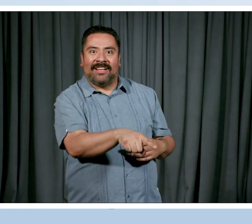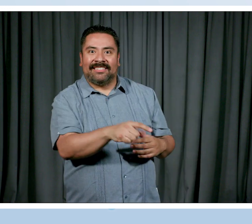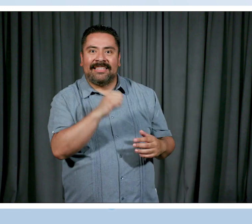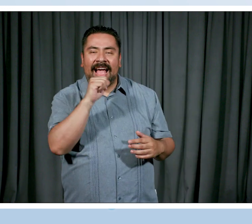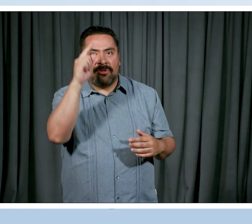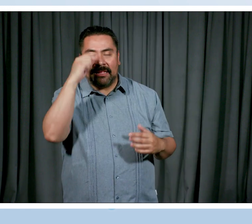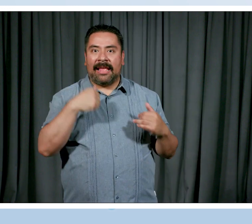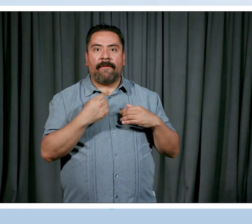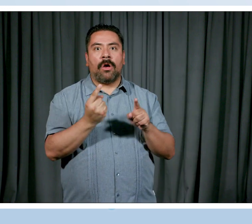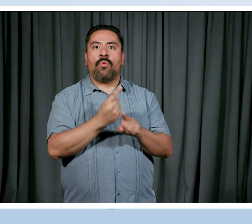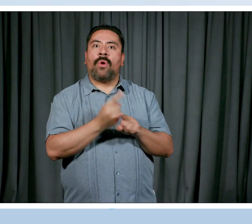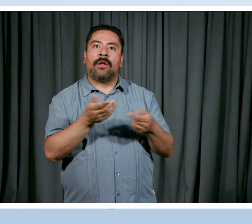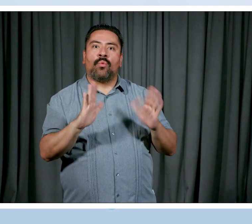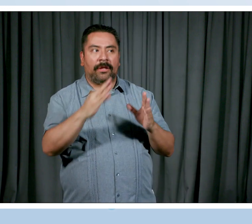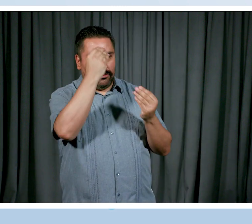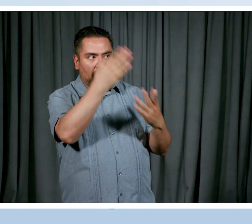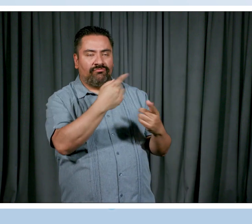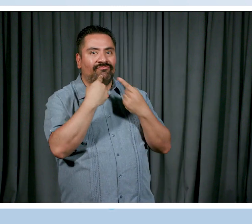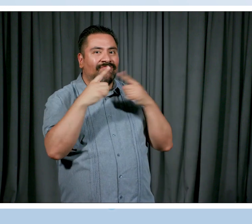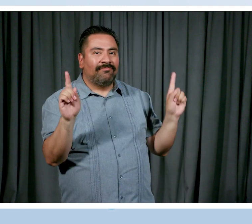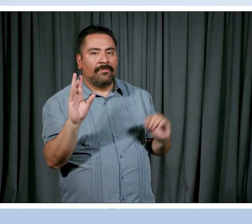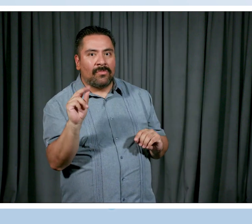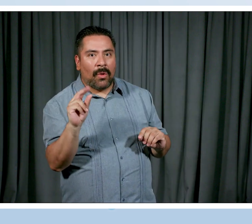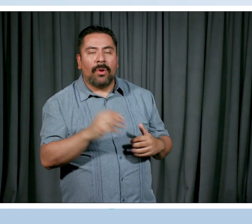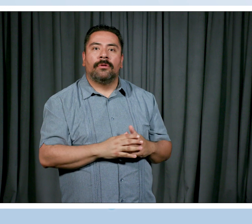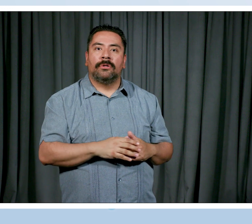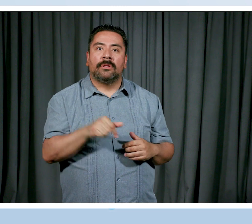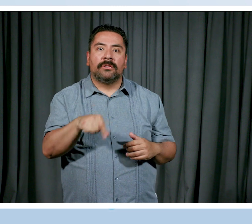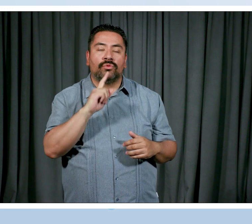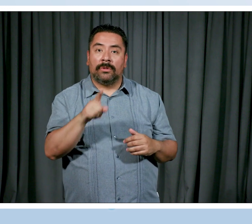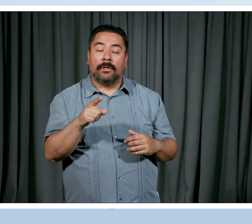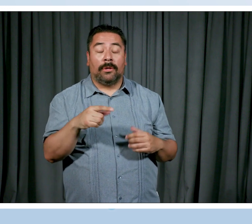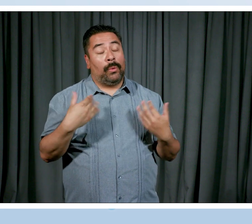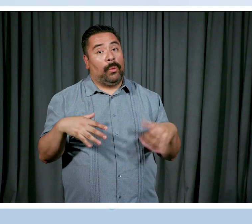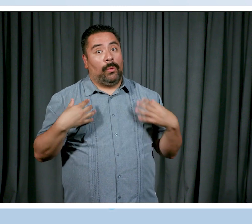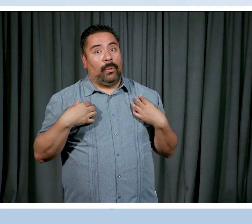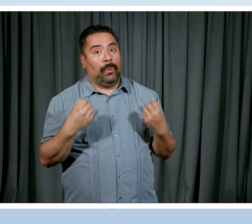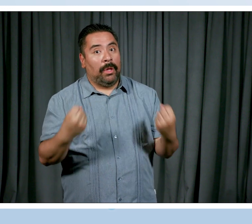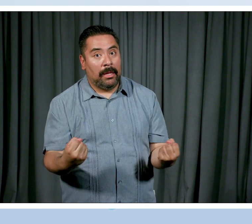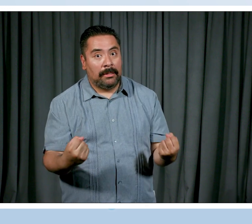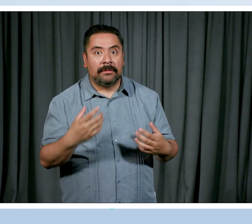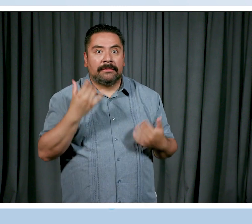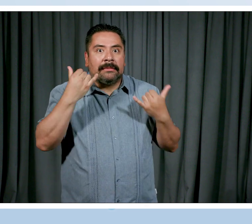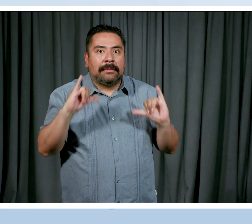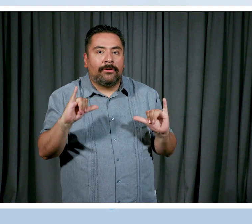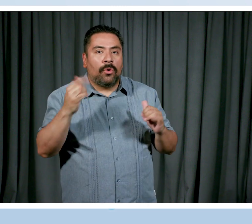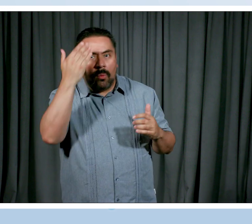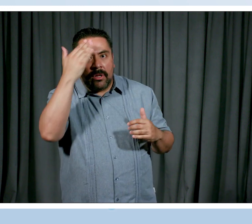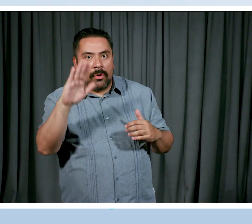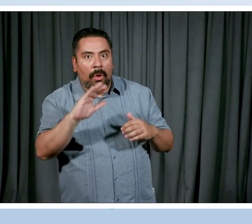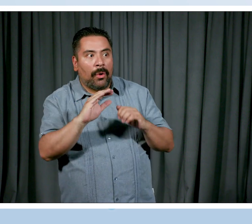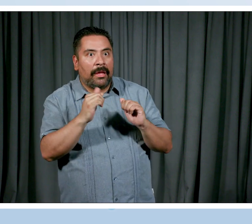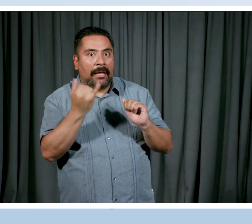certainly don't think there's a right way to do this. I think this is incredibly courageous, because we still don't know on the other side how someone's going